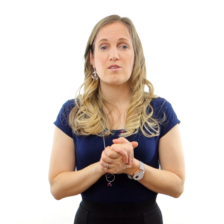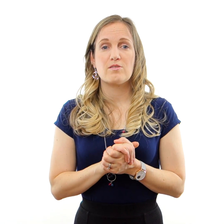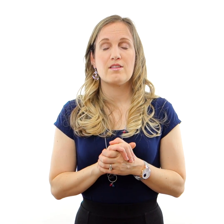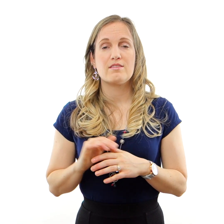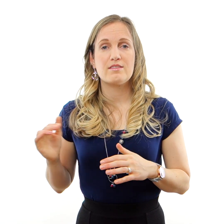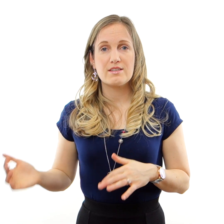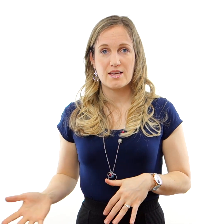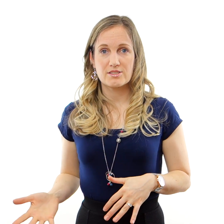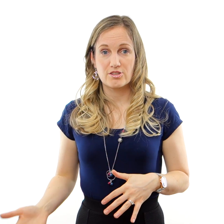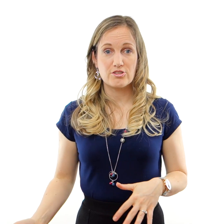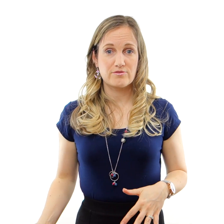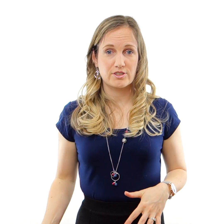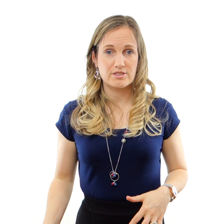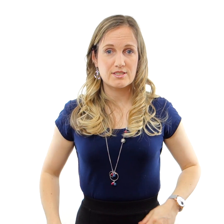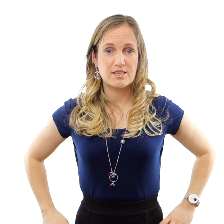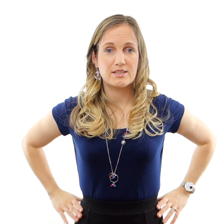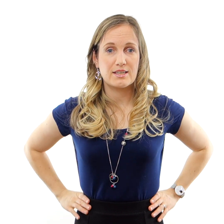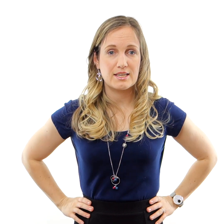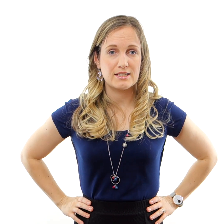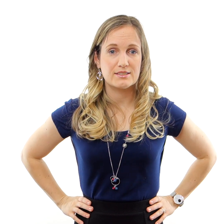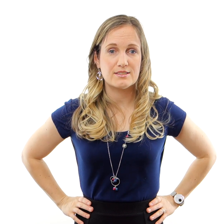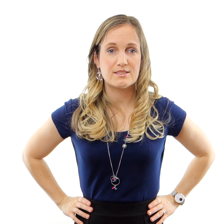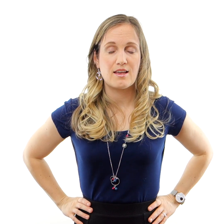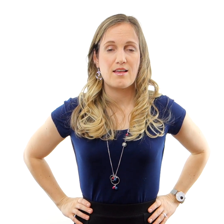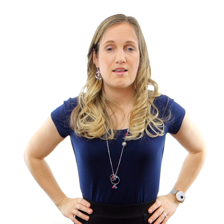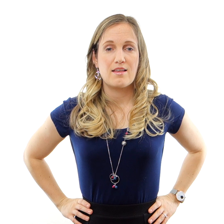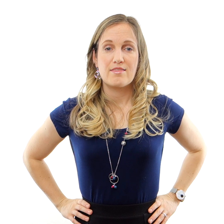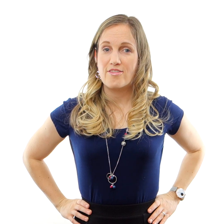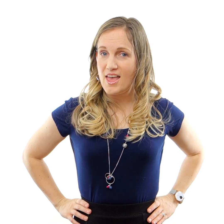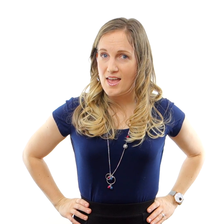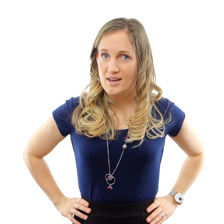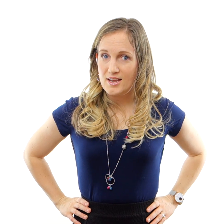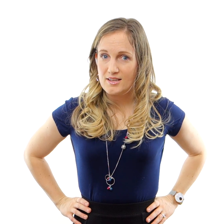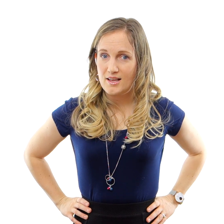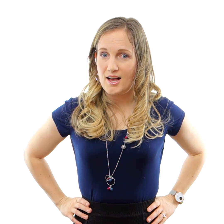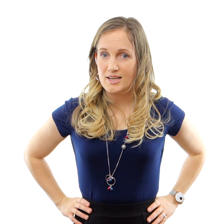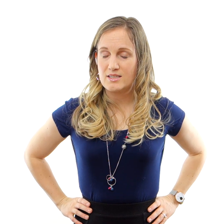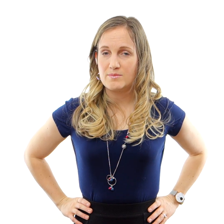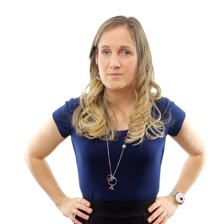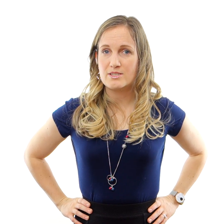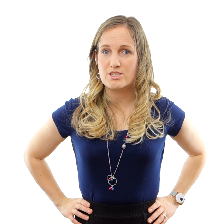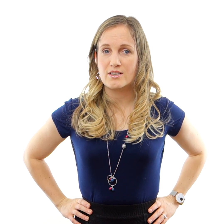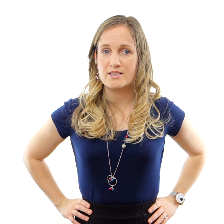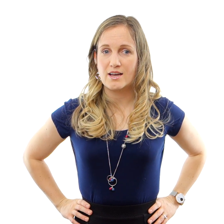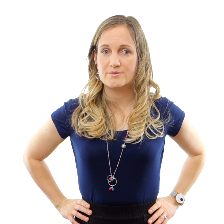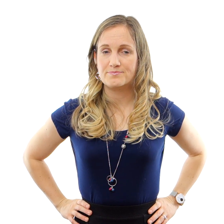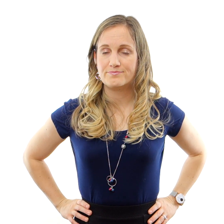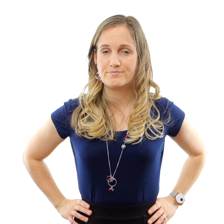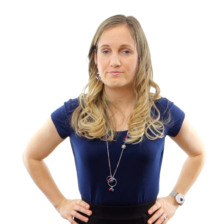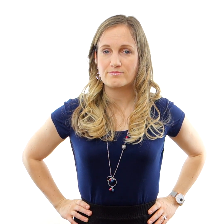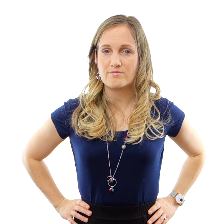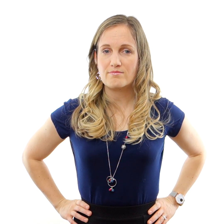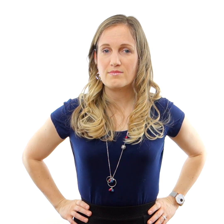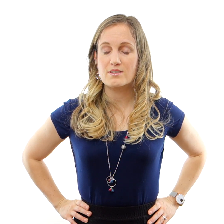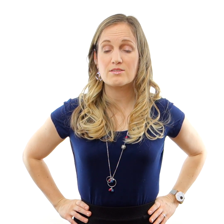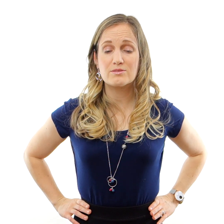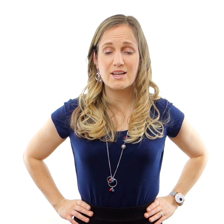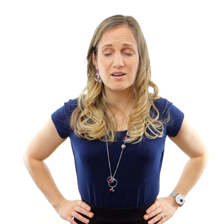So the third verse is, then I can be a missionary now. So now